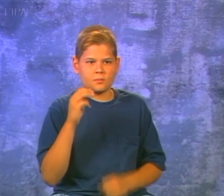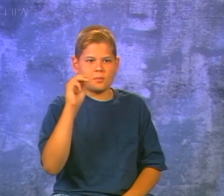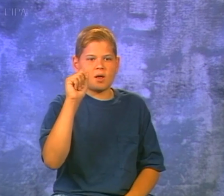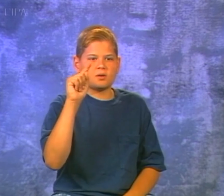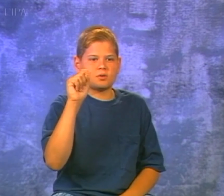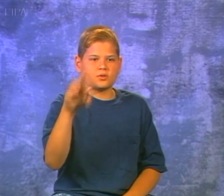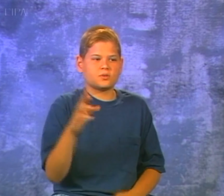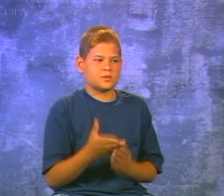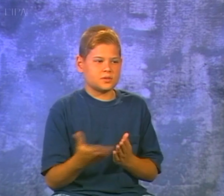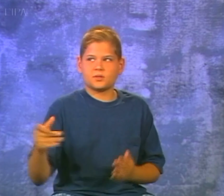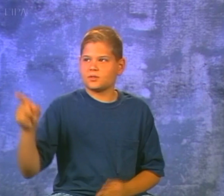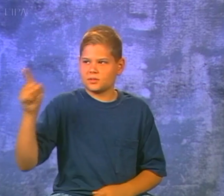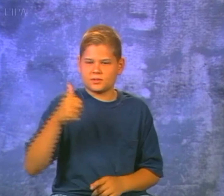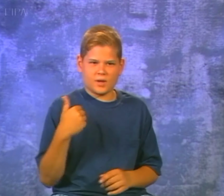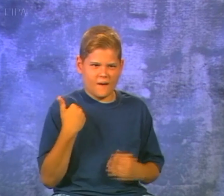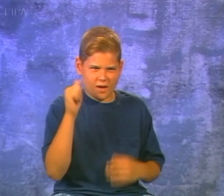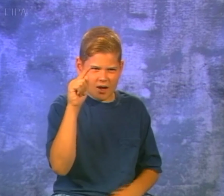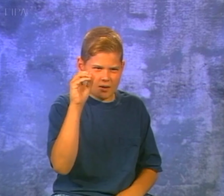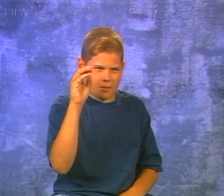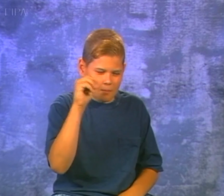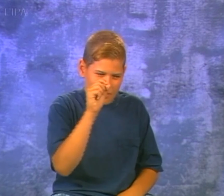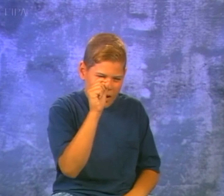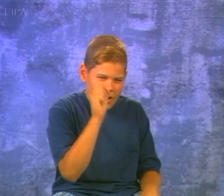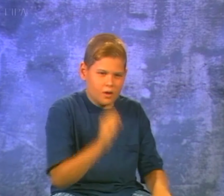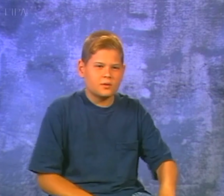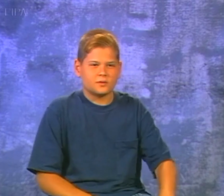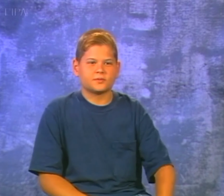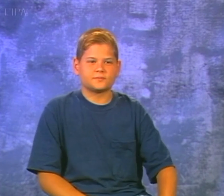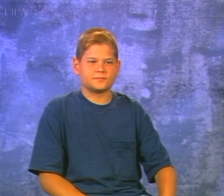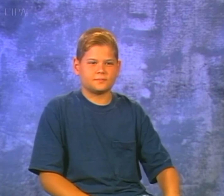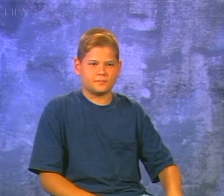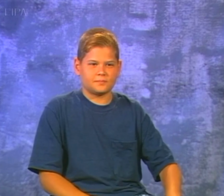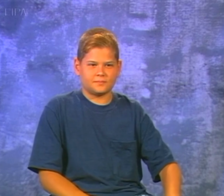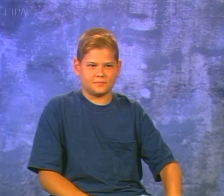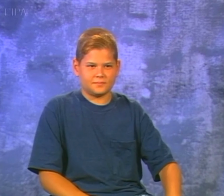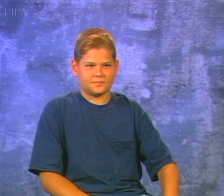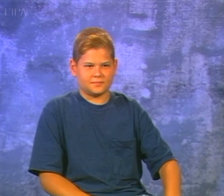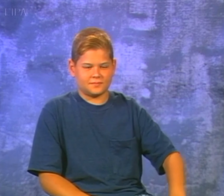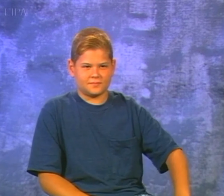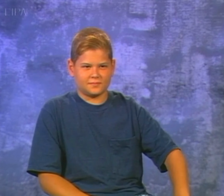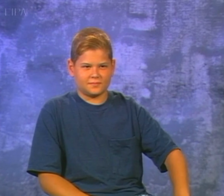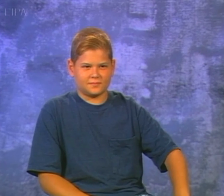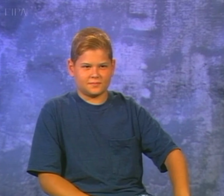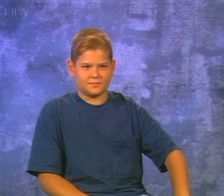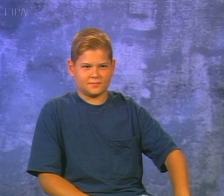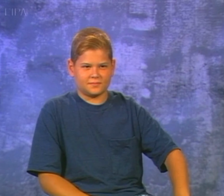So like I said, they're really small, and there's so many of them all across the world.